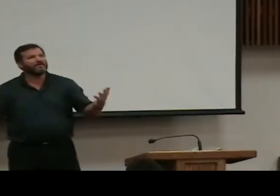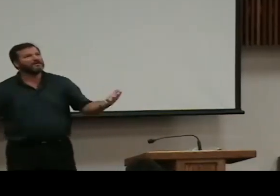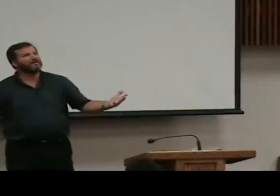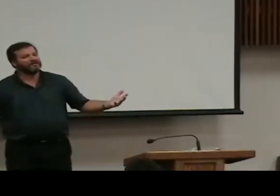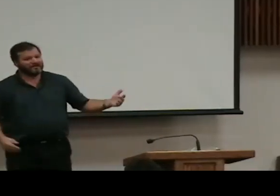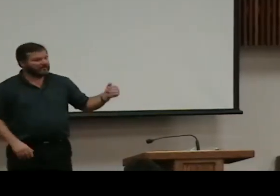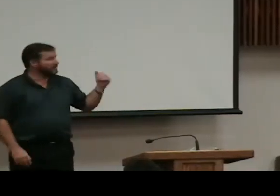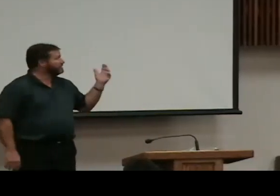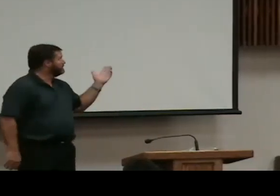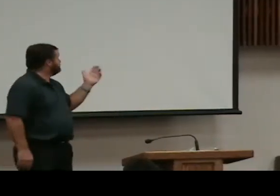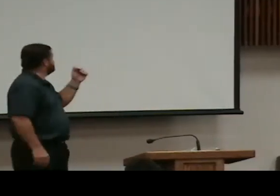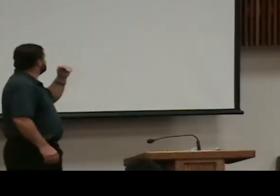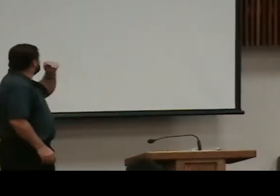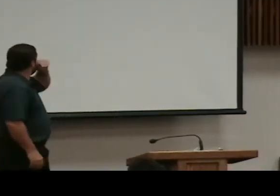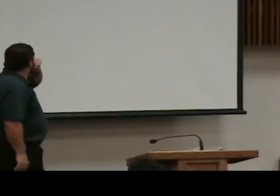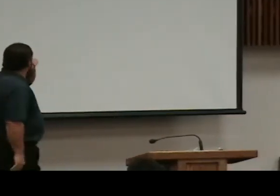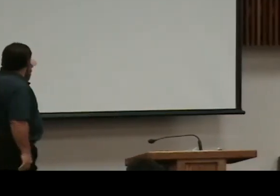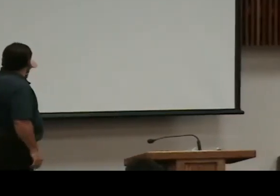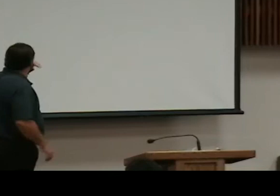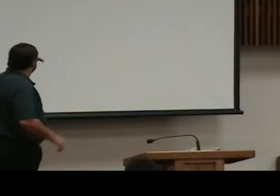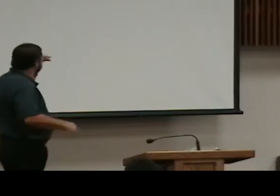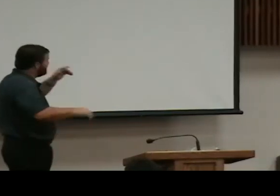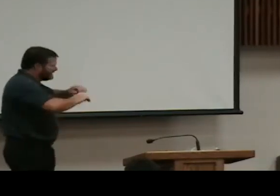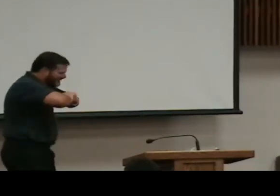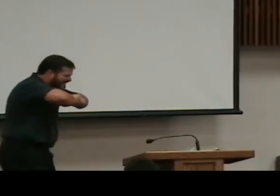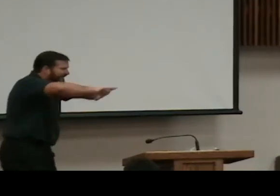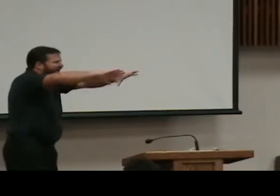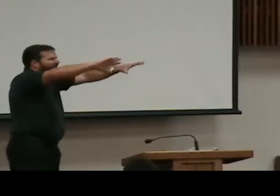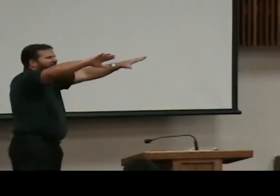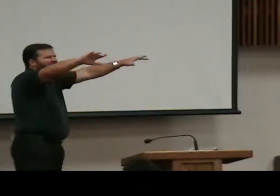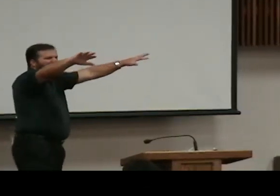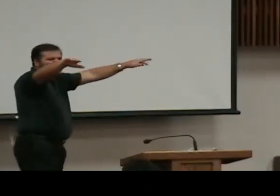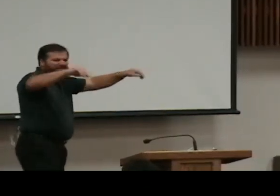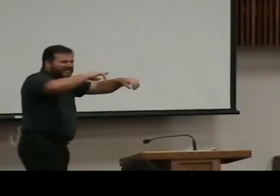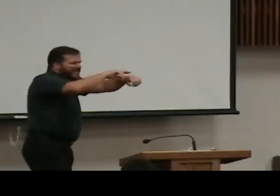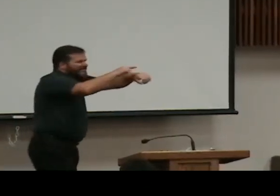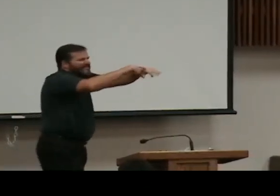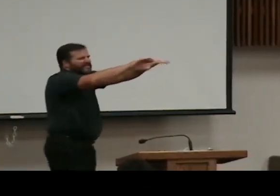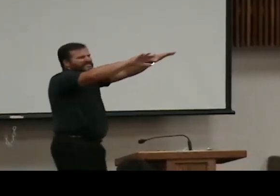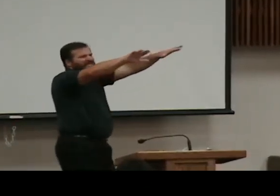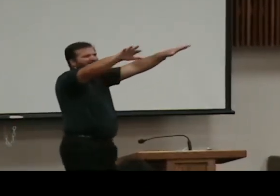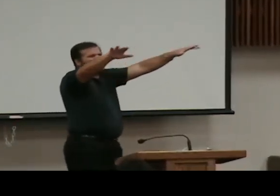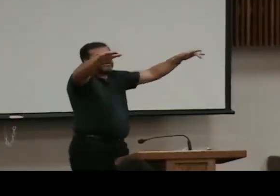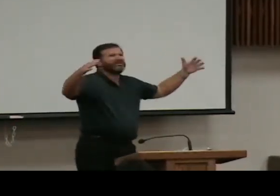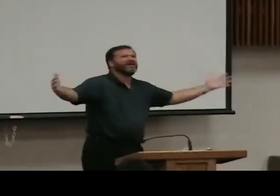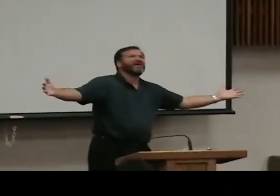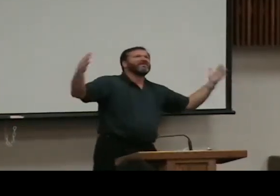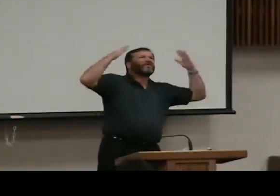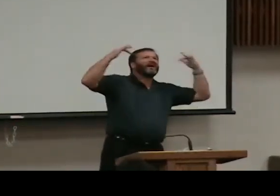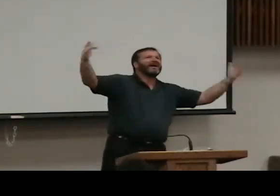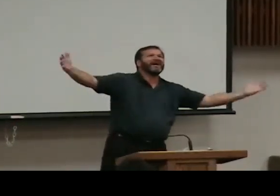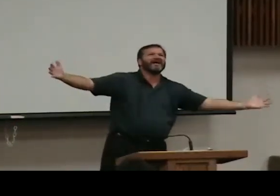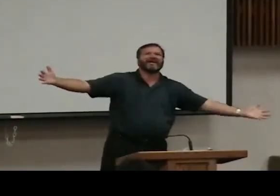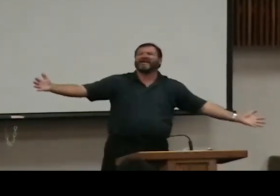We're frustrated. You gave us up. You scattered us among nations. Why?